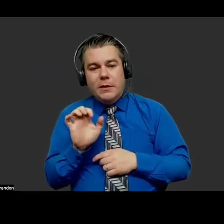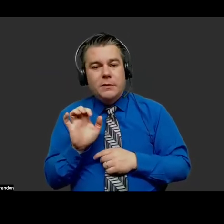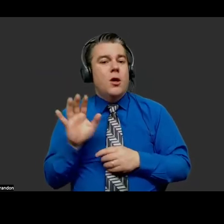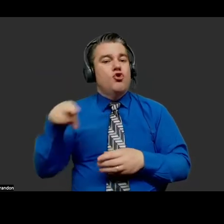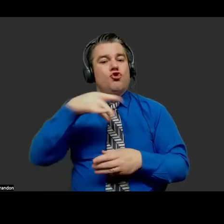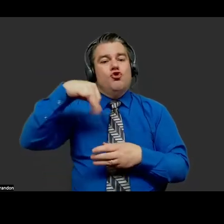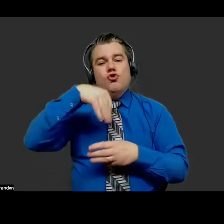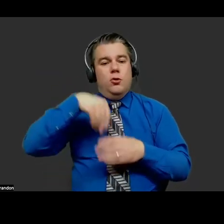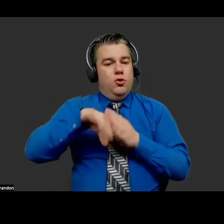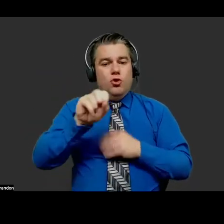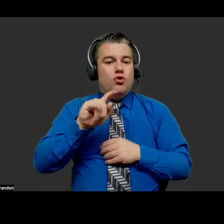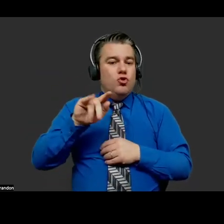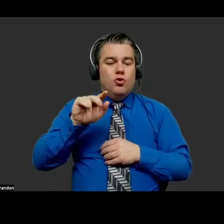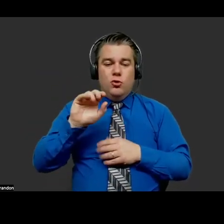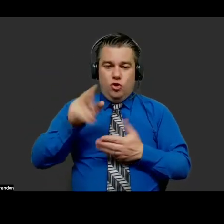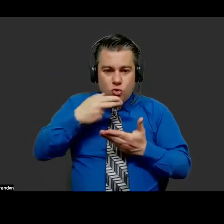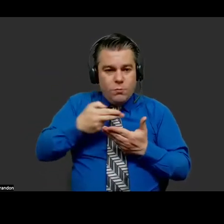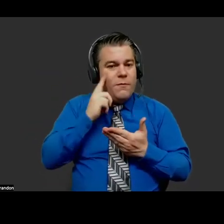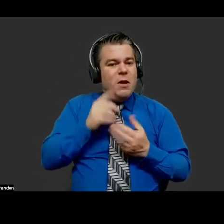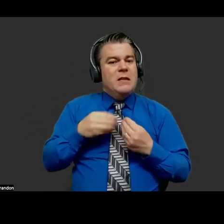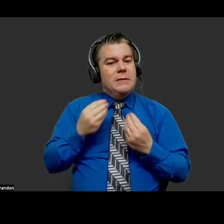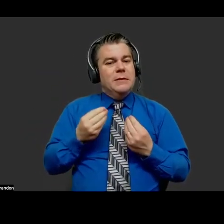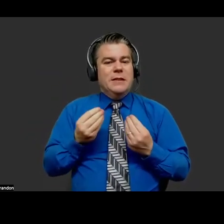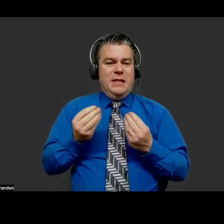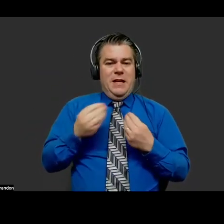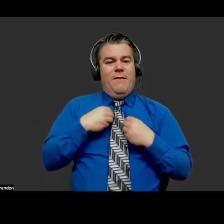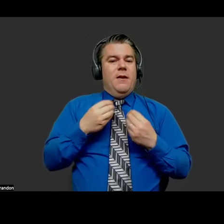help you give it a little bit more of a meatier flavor,